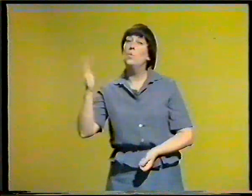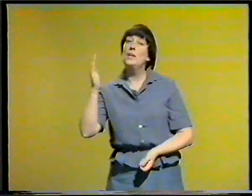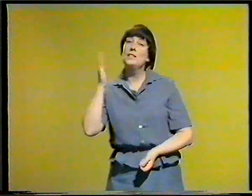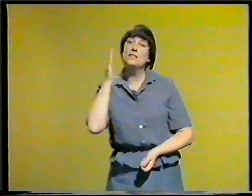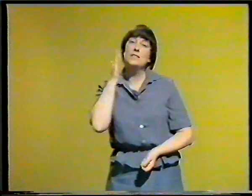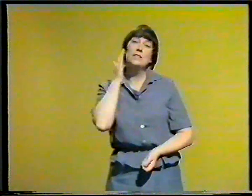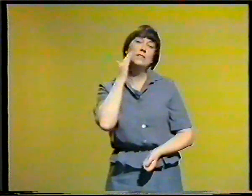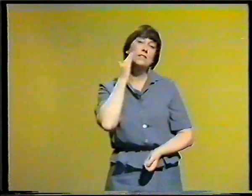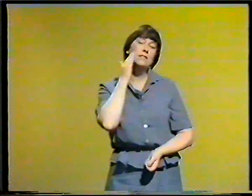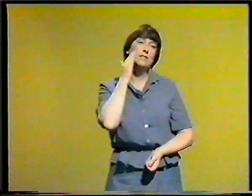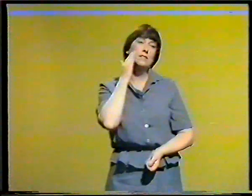Wind,